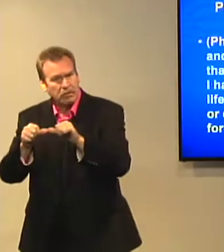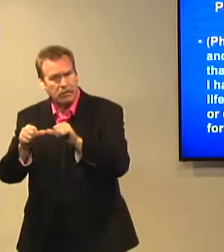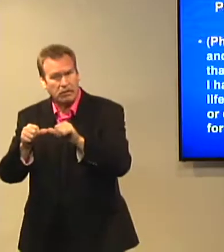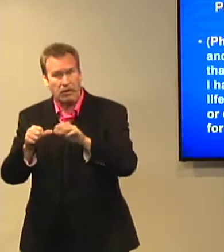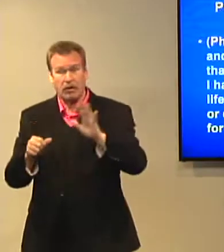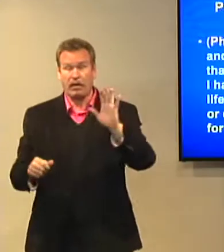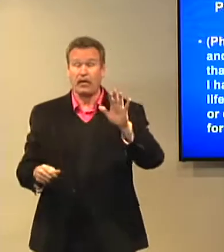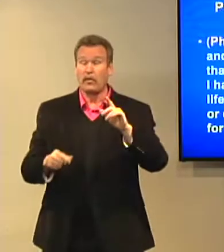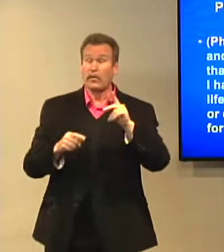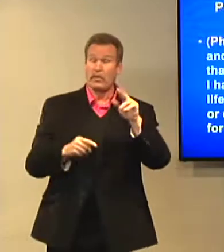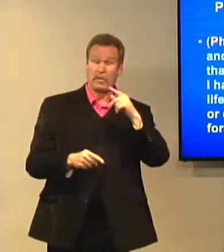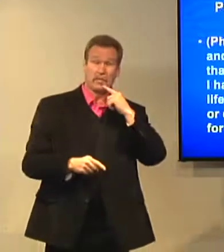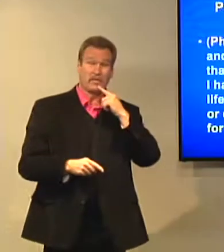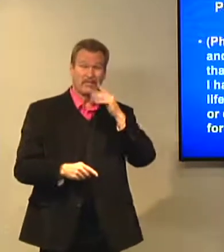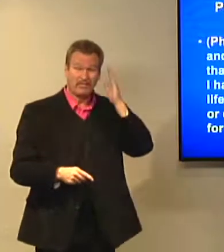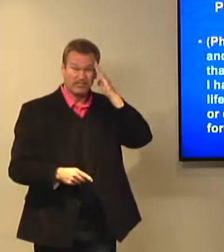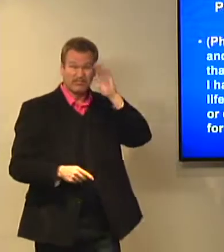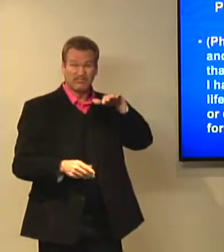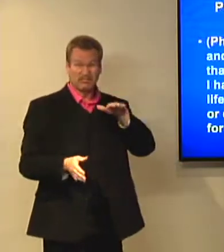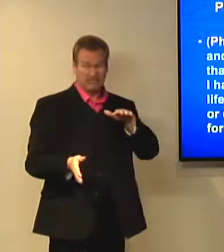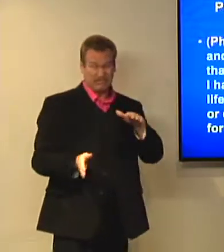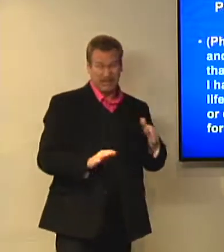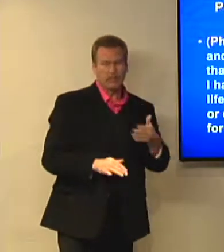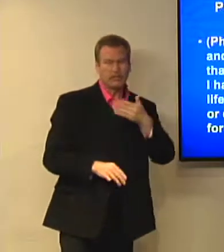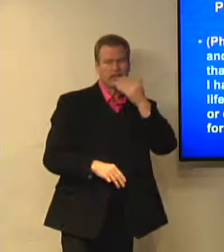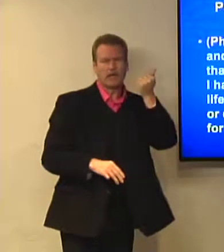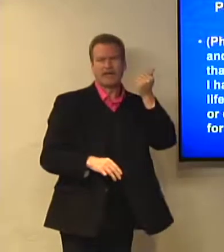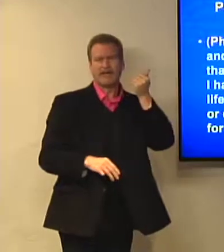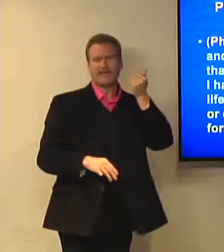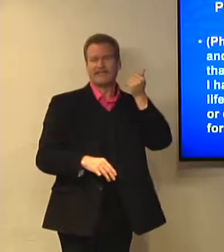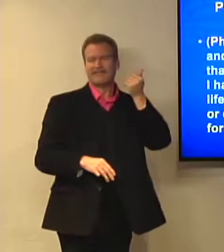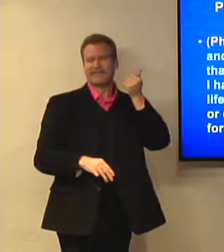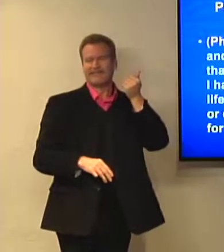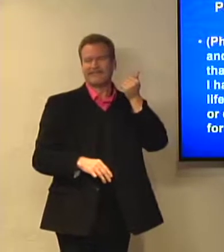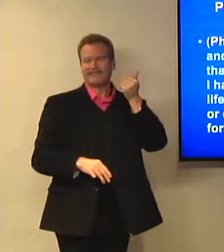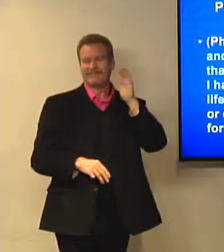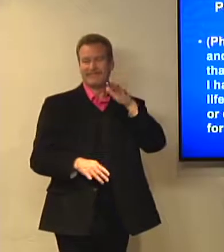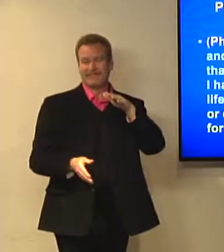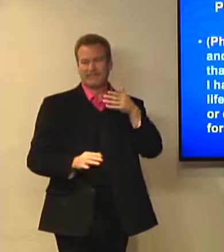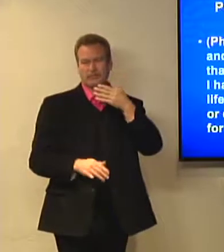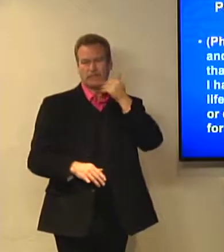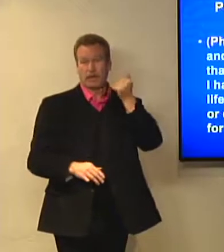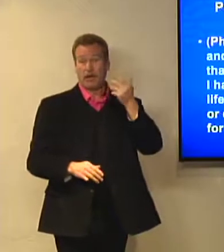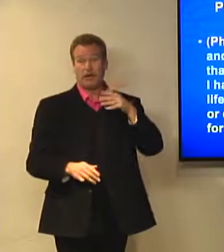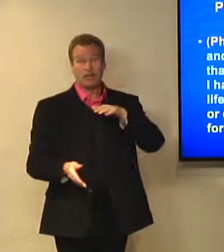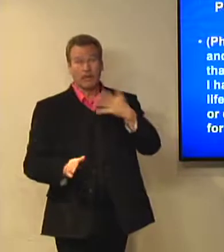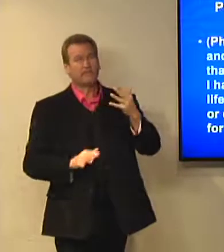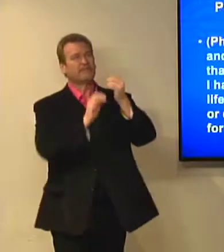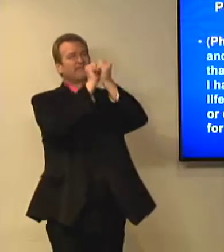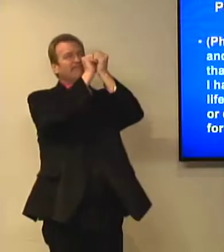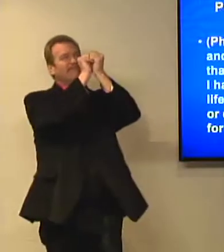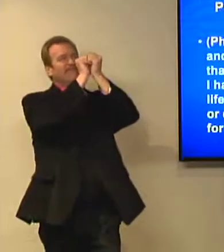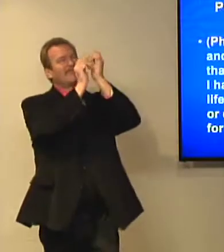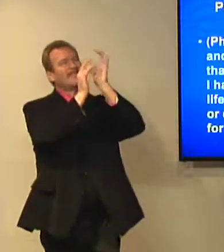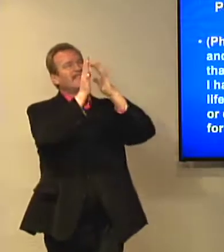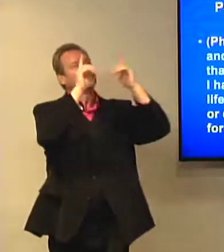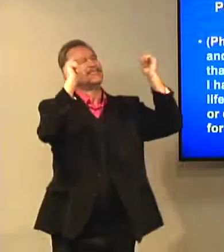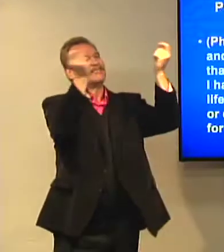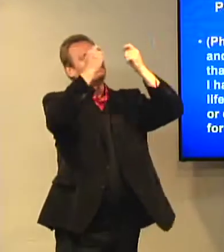So this idea of continuing on and pressing forward until you die, and he says, and then dying is even better, because then you